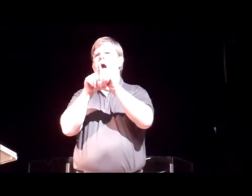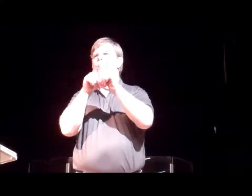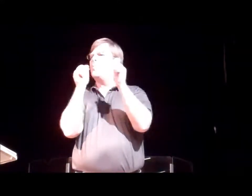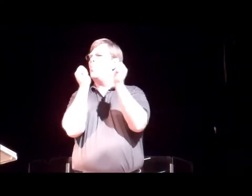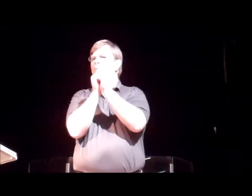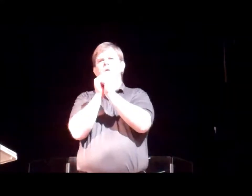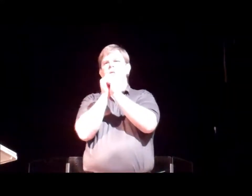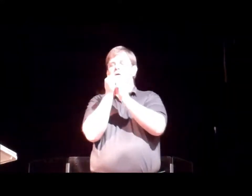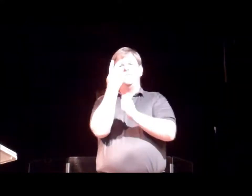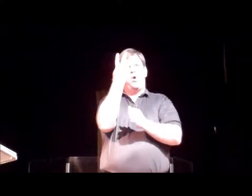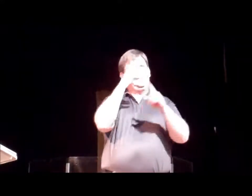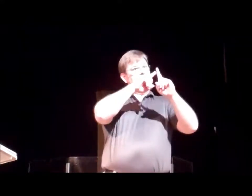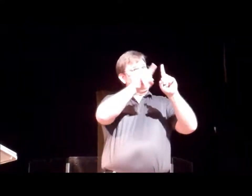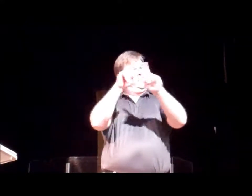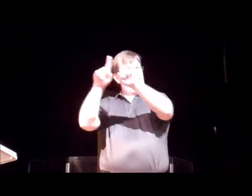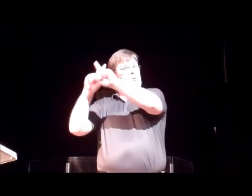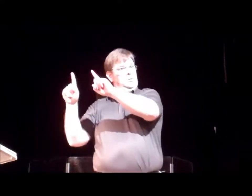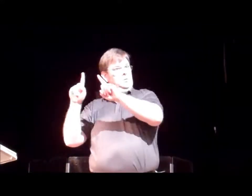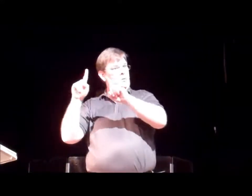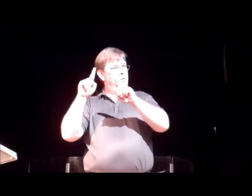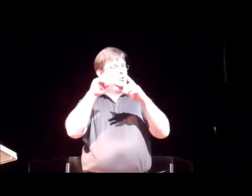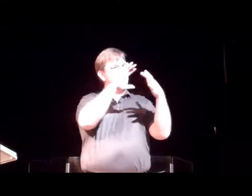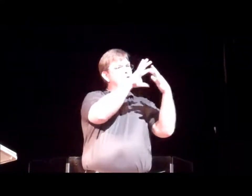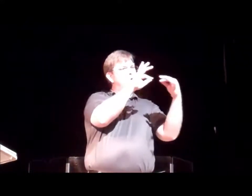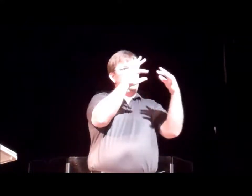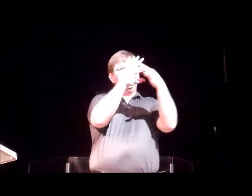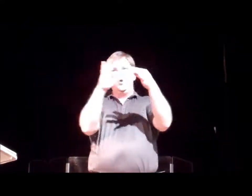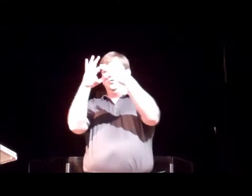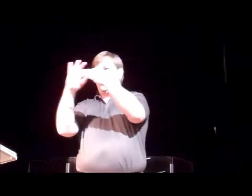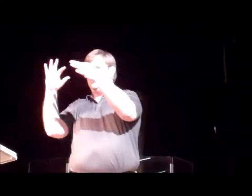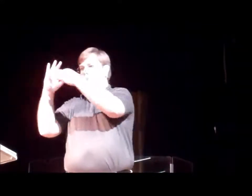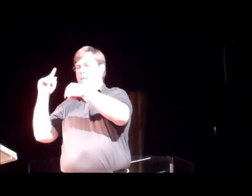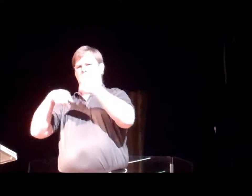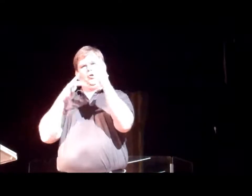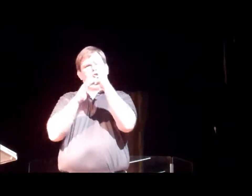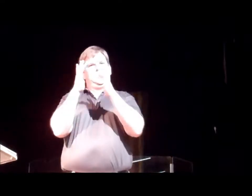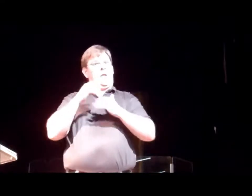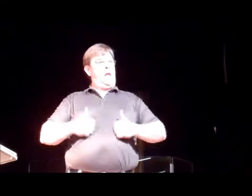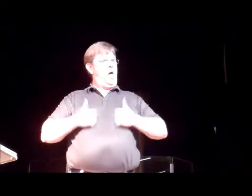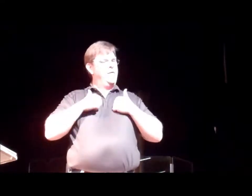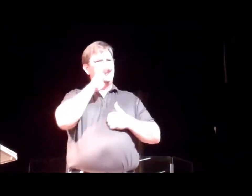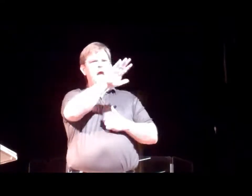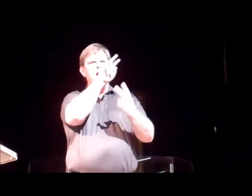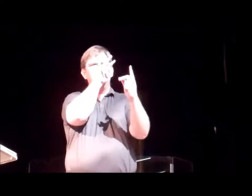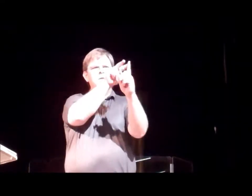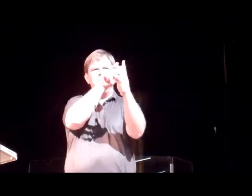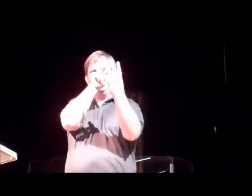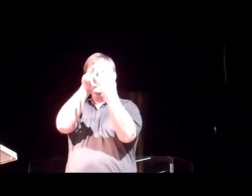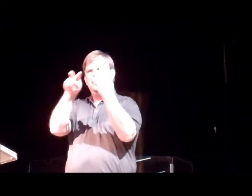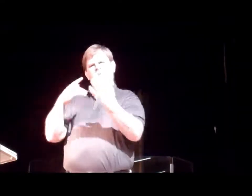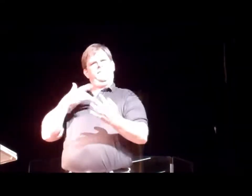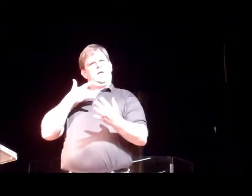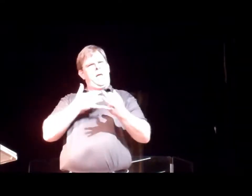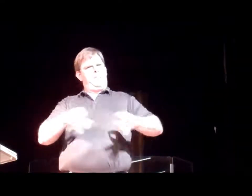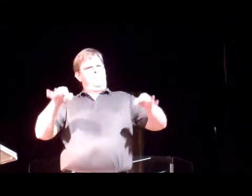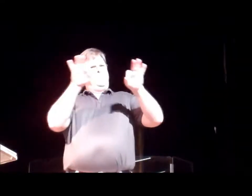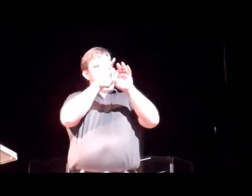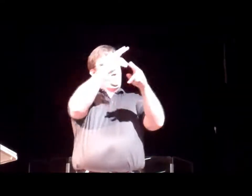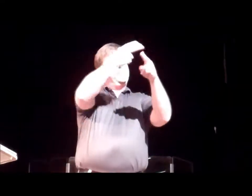is wrong compared to the others. Just remember they have different perspectives, different perceptions about the occurrences in Jesus' life,